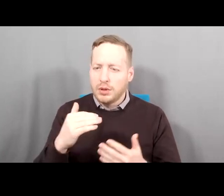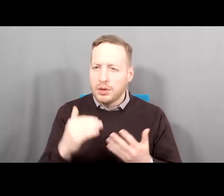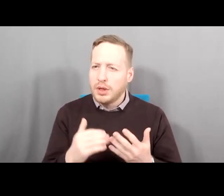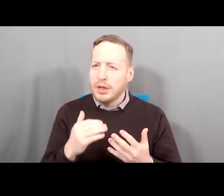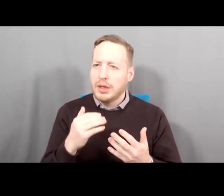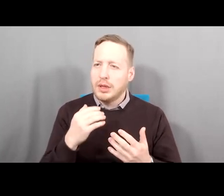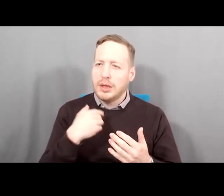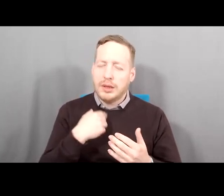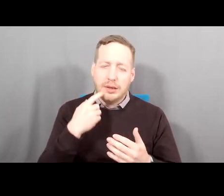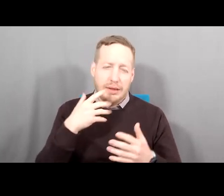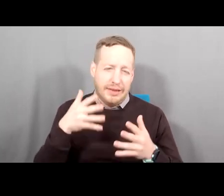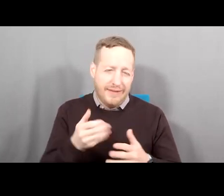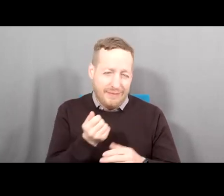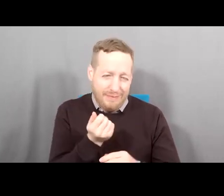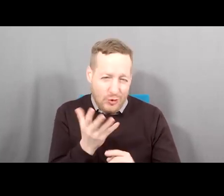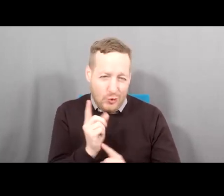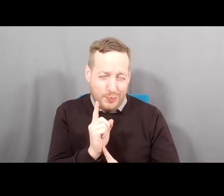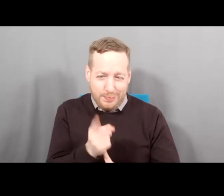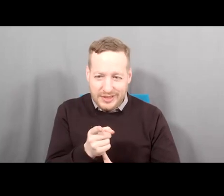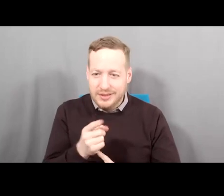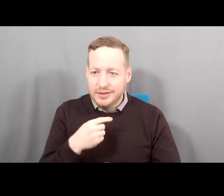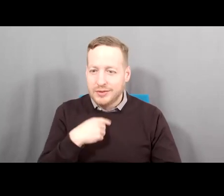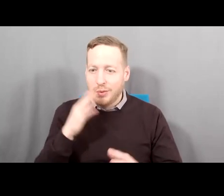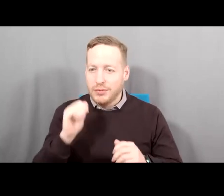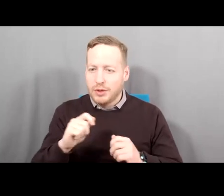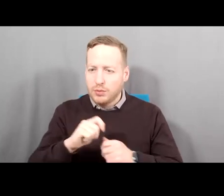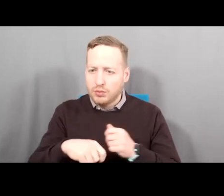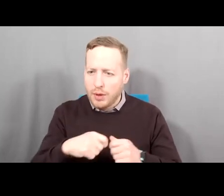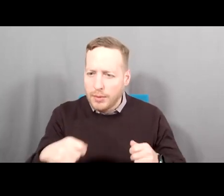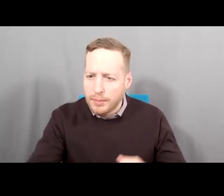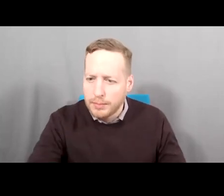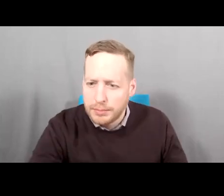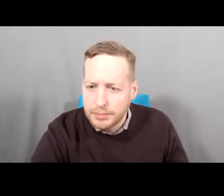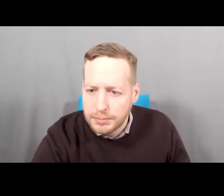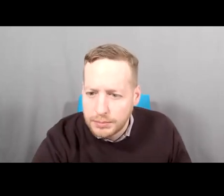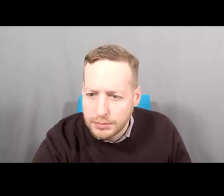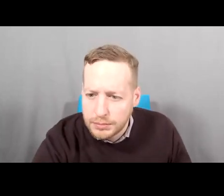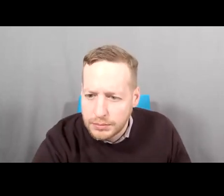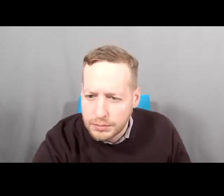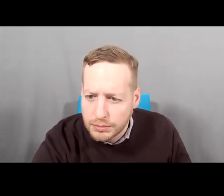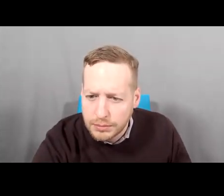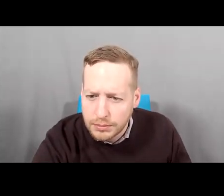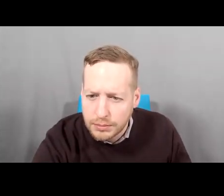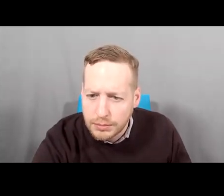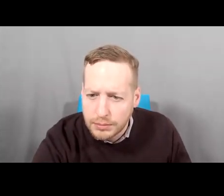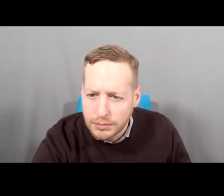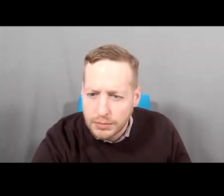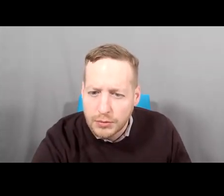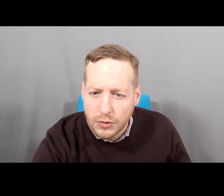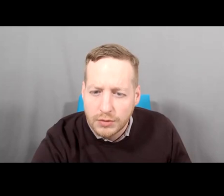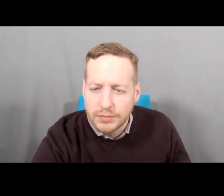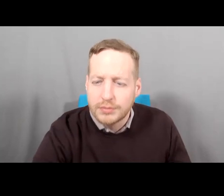So I think we finished with that. Now, moving on, we just have a few more minutes. So we're going to try to wrap up here.